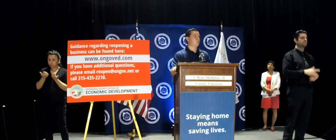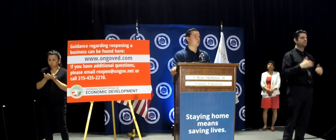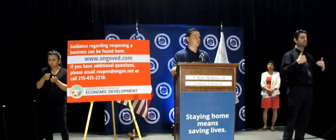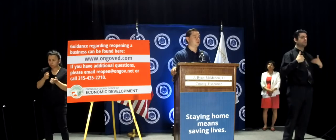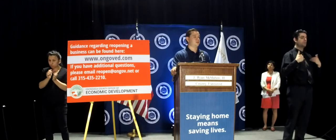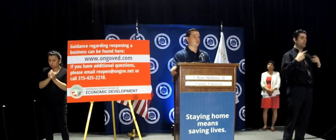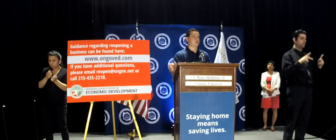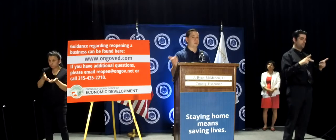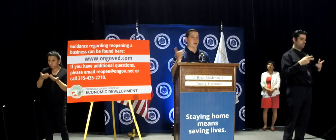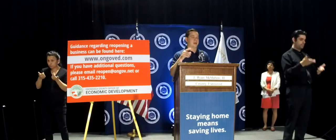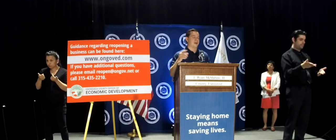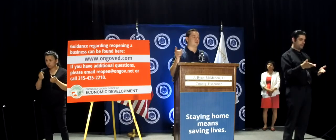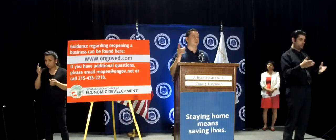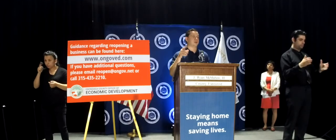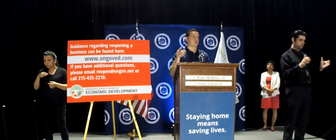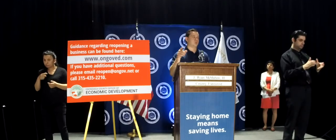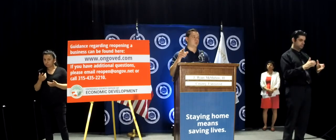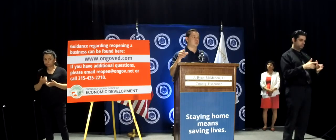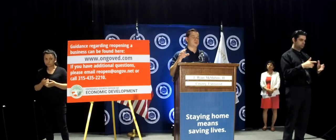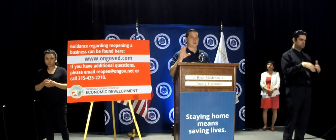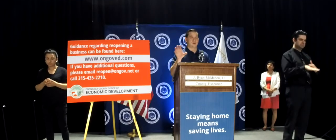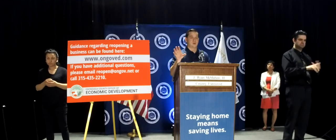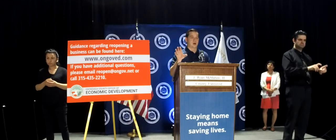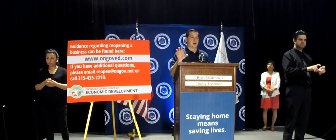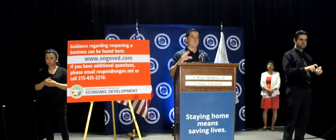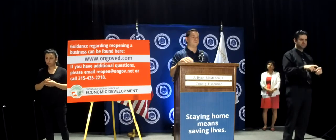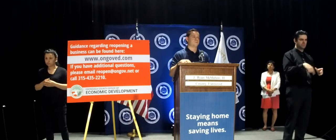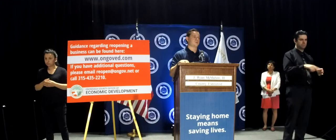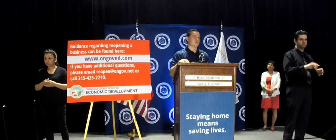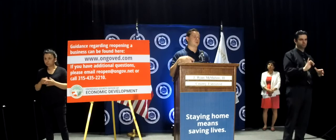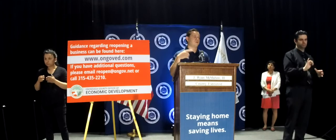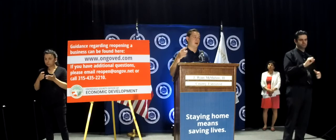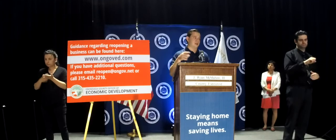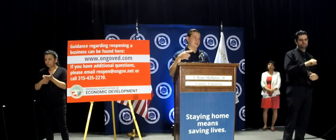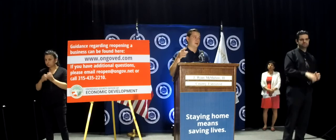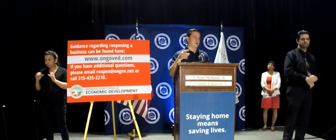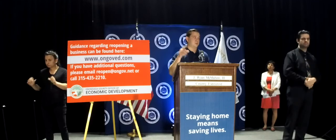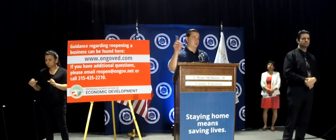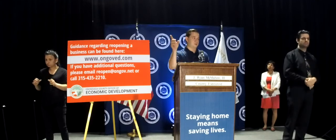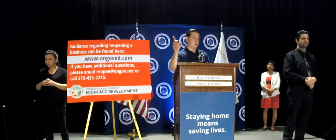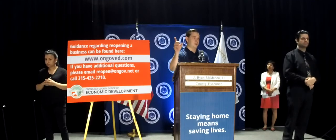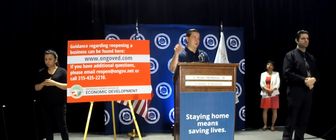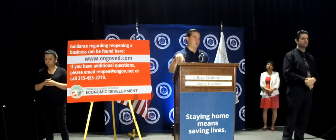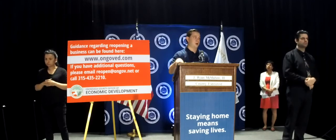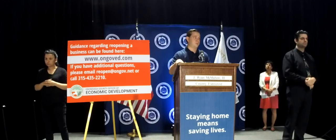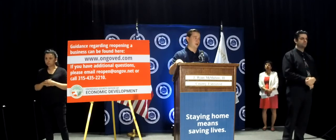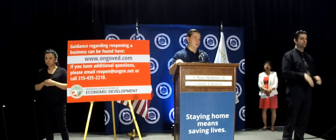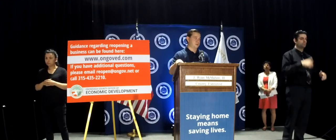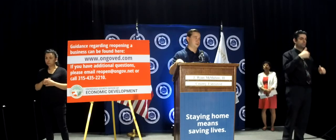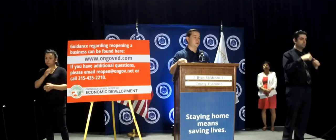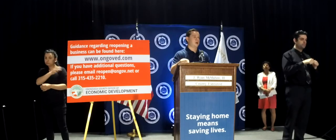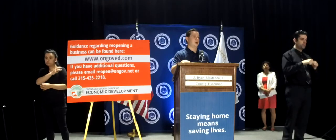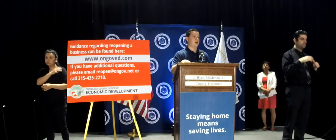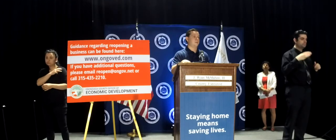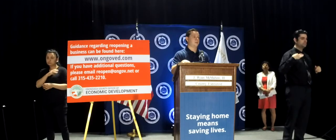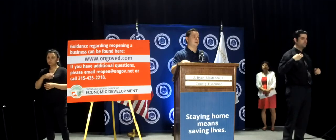certainly we'll do that too. We'd probably have to look at the rules. It's all voluntary with our